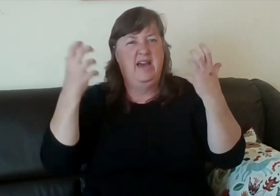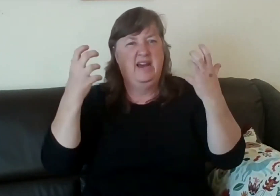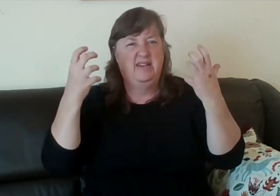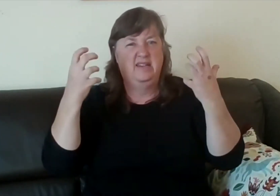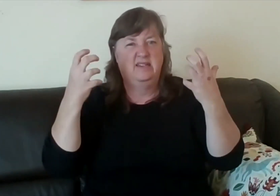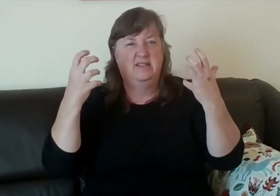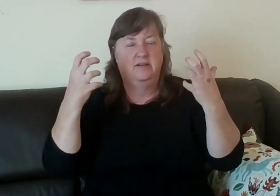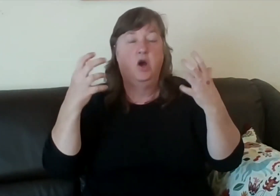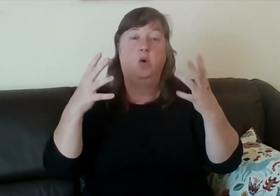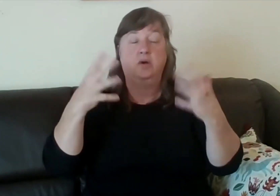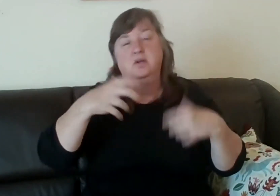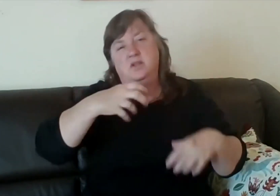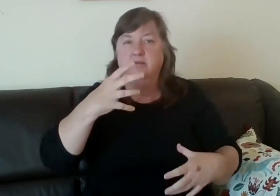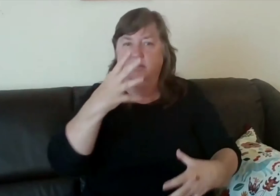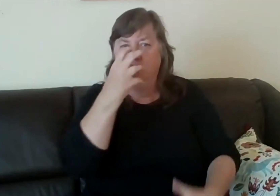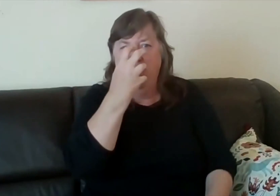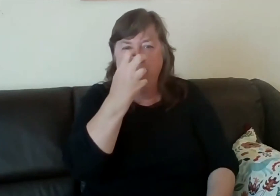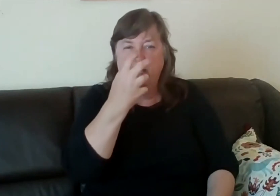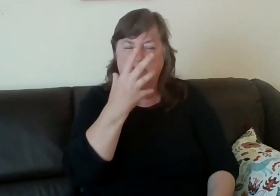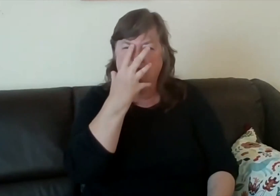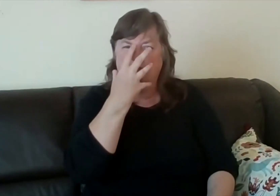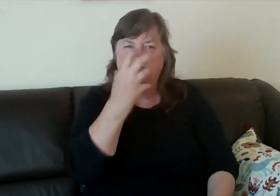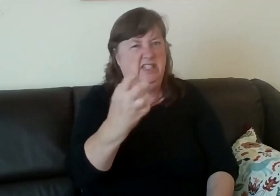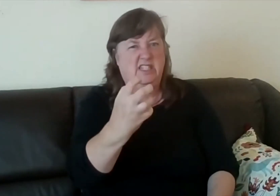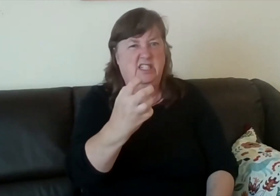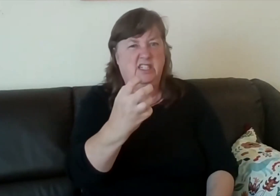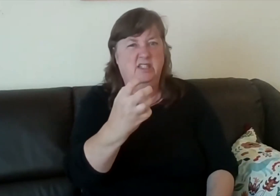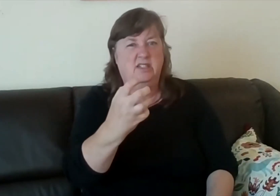mad. Oh, crabby, mad,